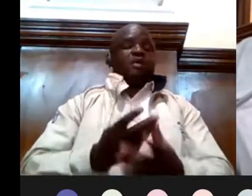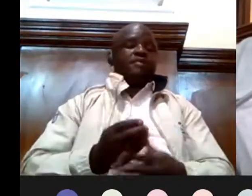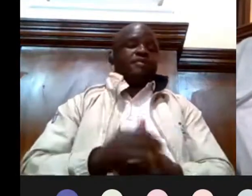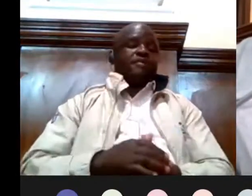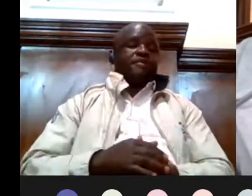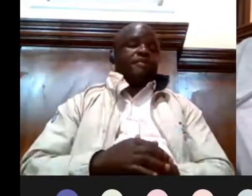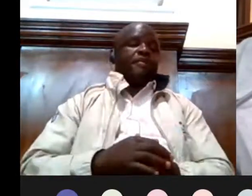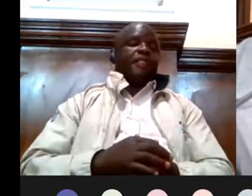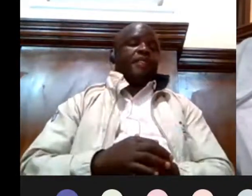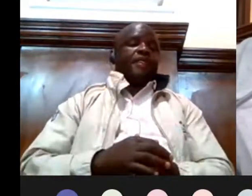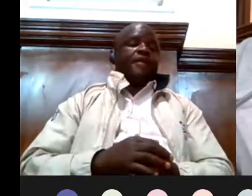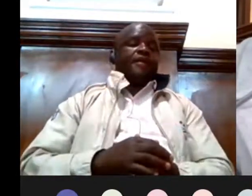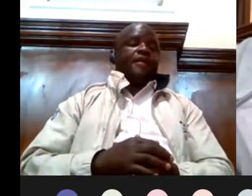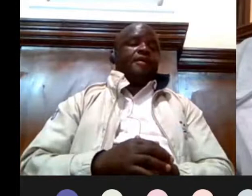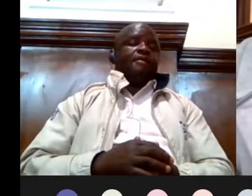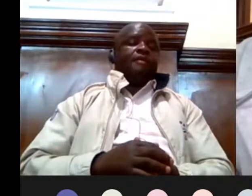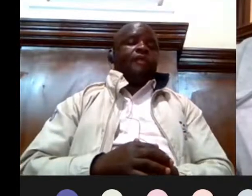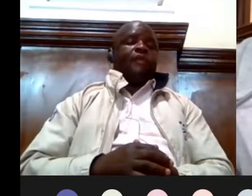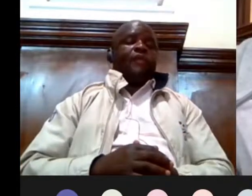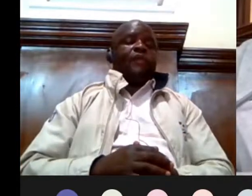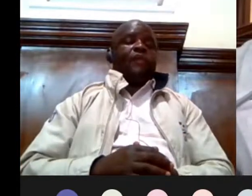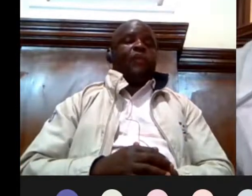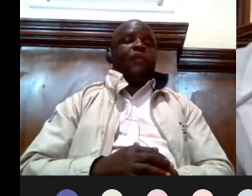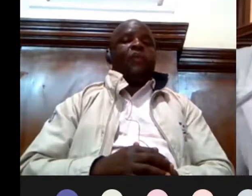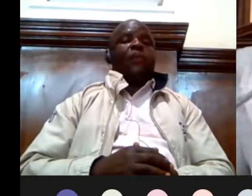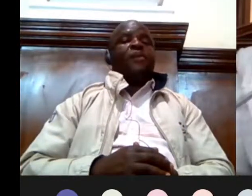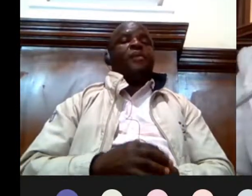Urban Area Act